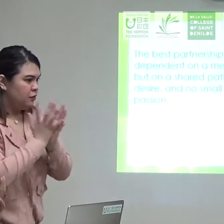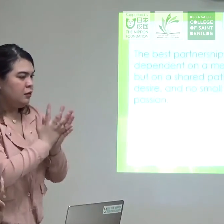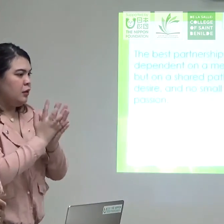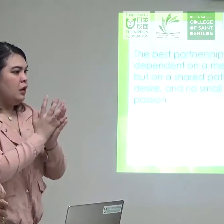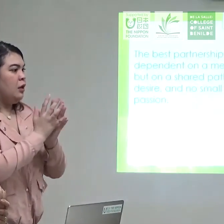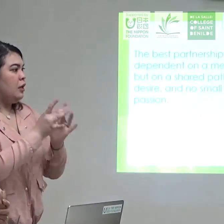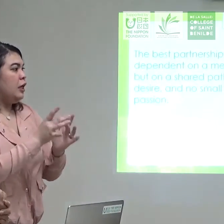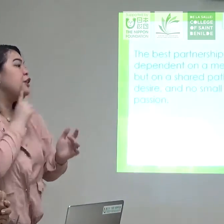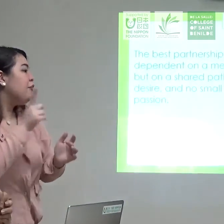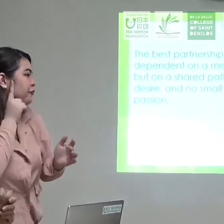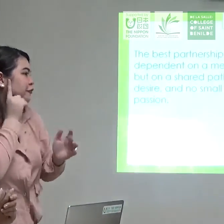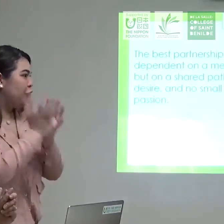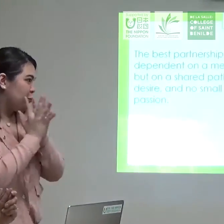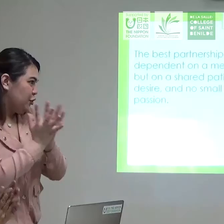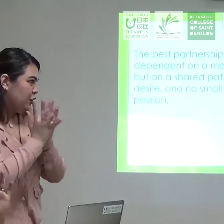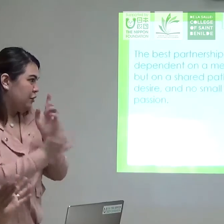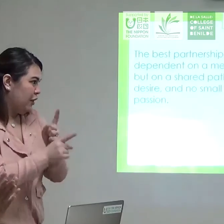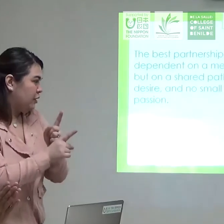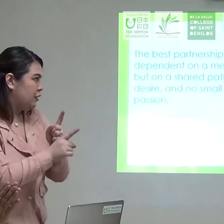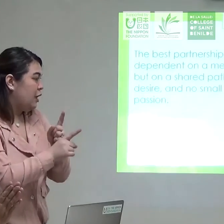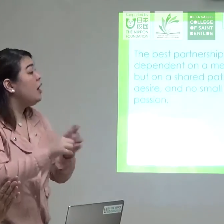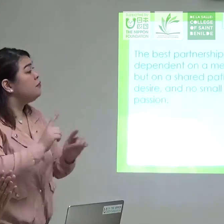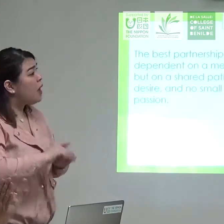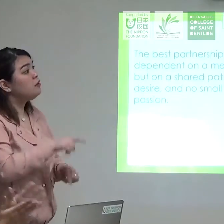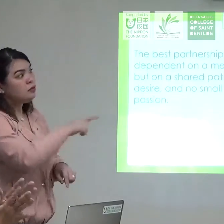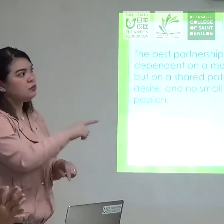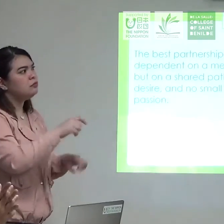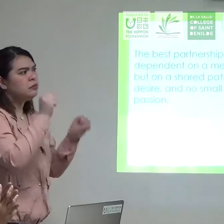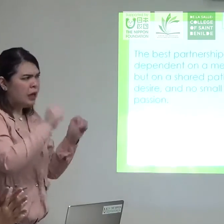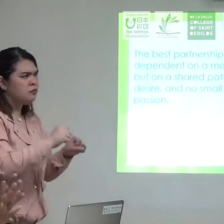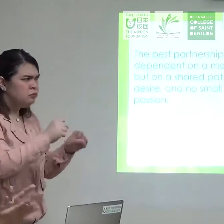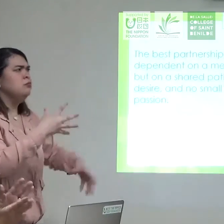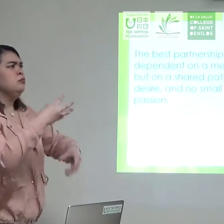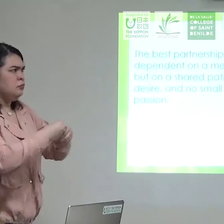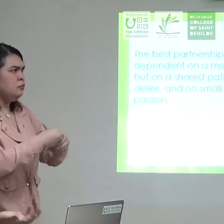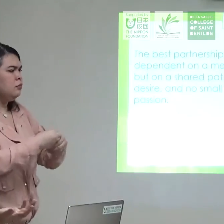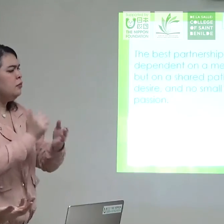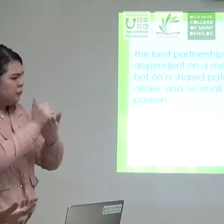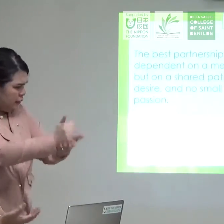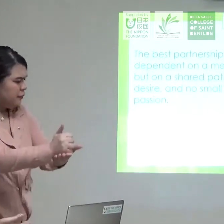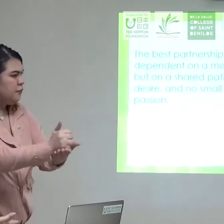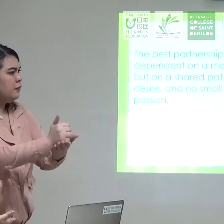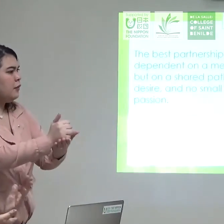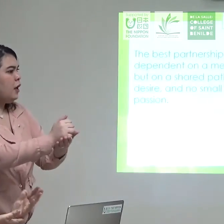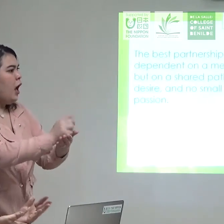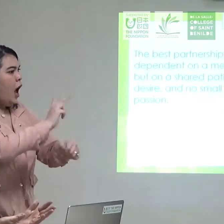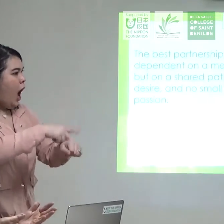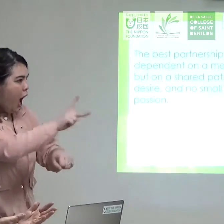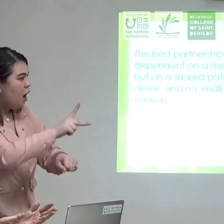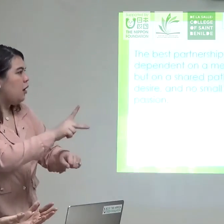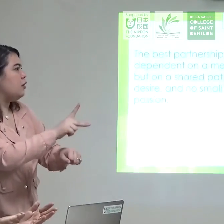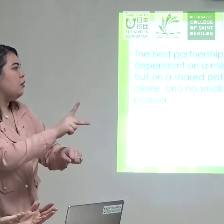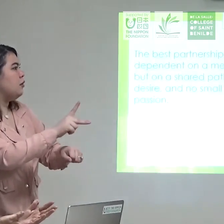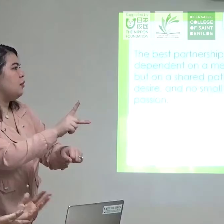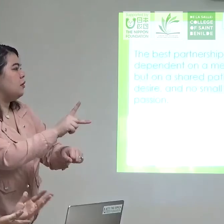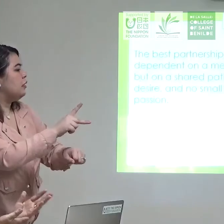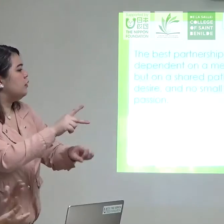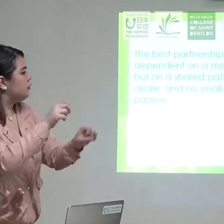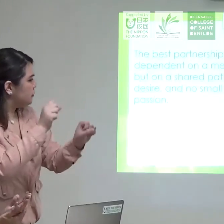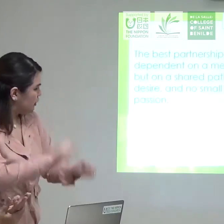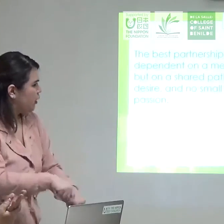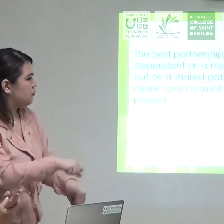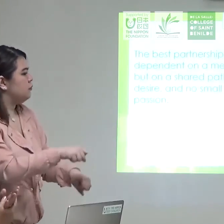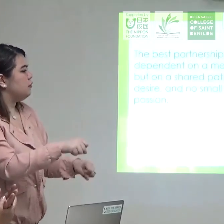deaf students. But primarily, you can do something and help your principal so that